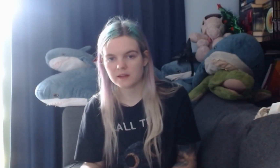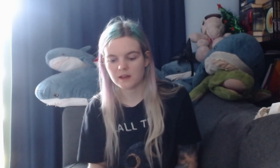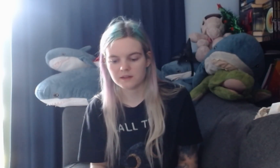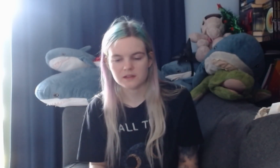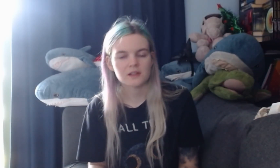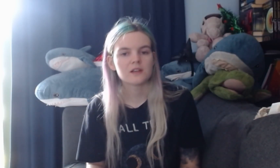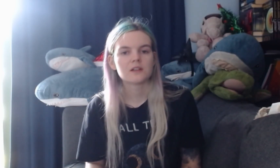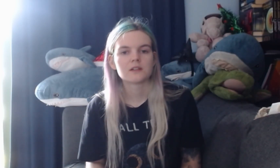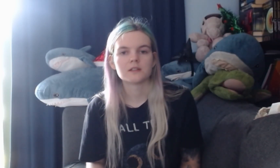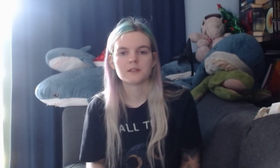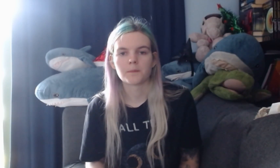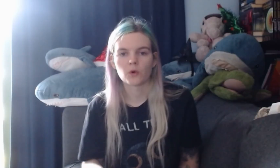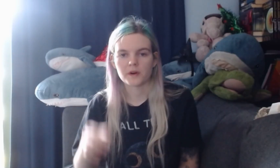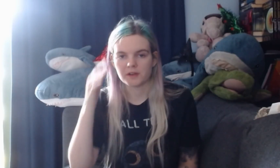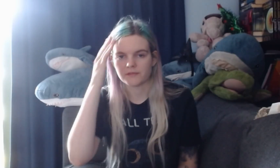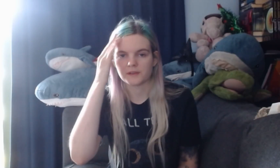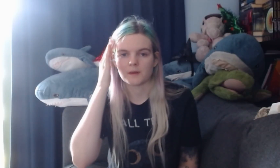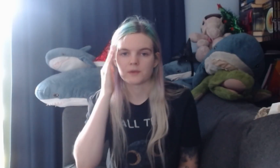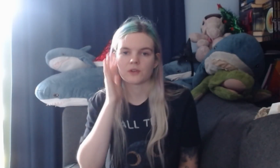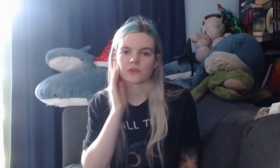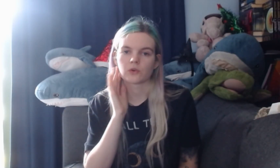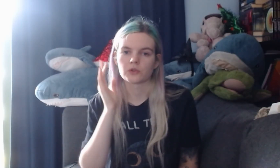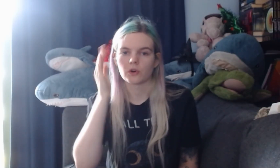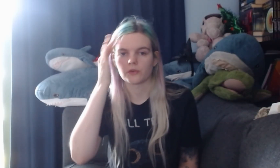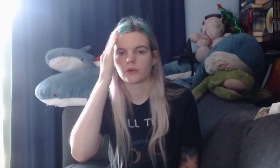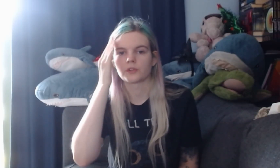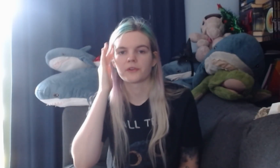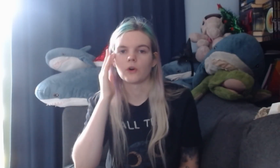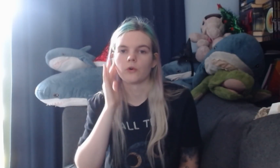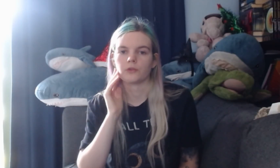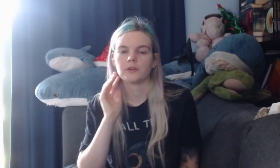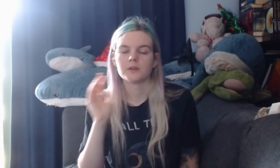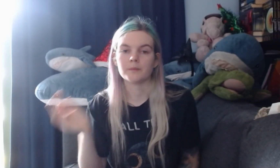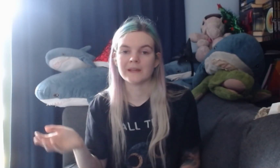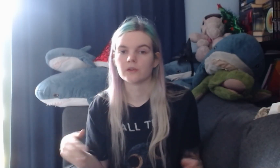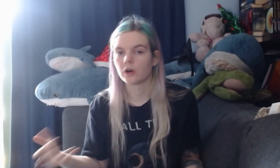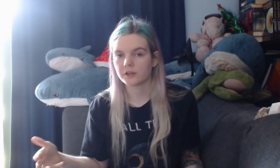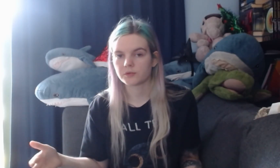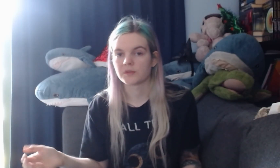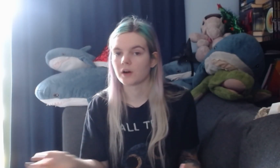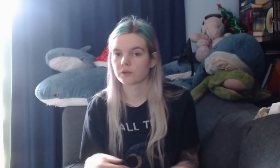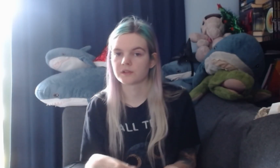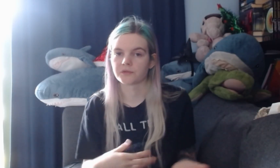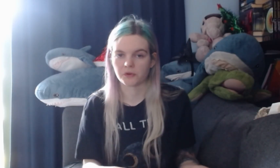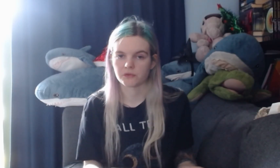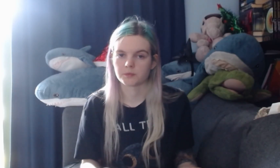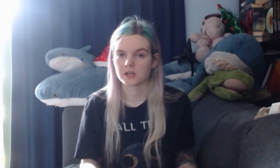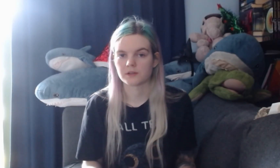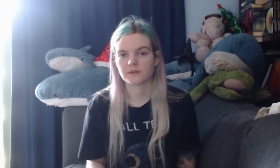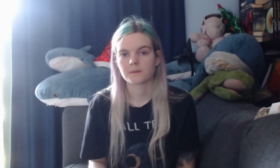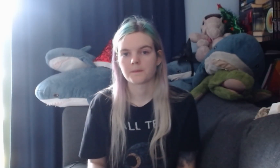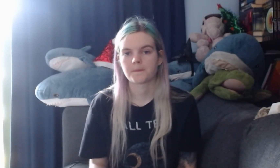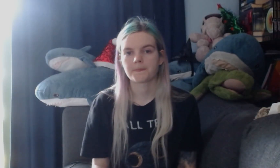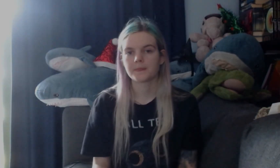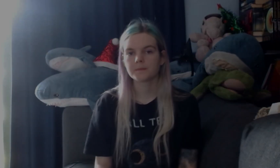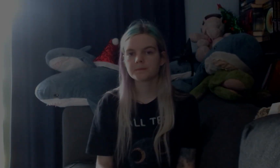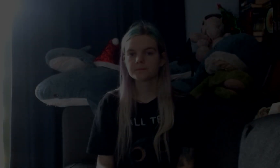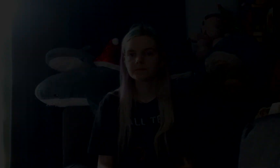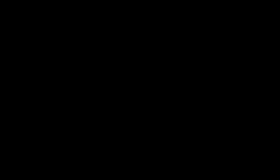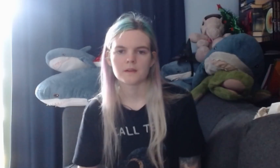that. Or if, for example, this could also on its own mean hot without the first two parts. Next